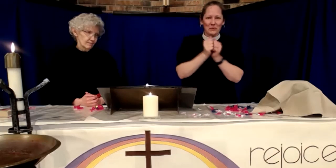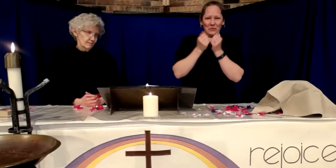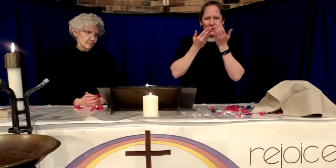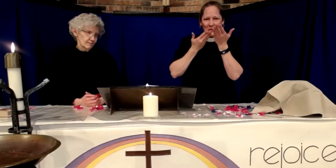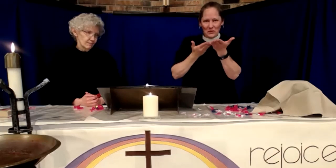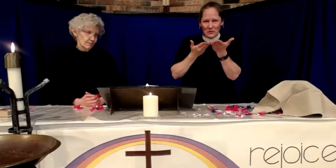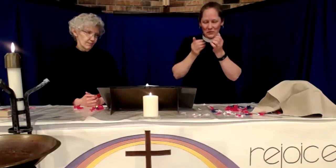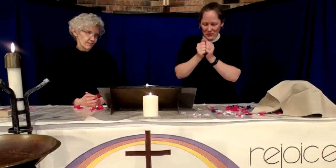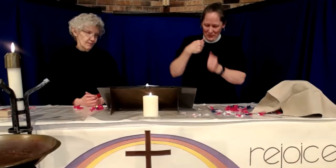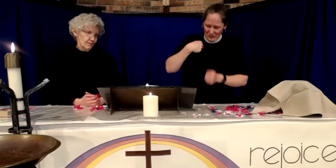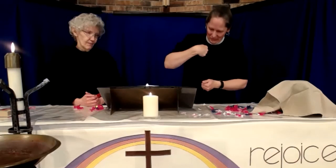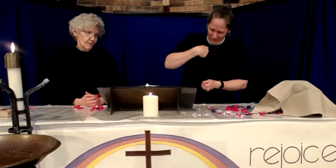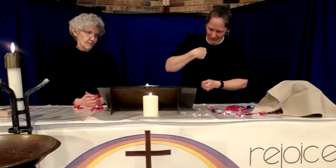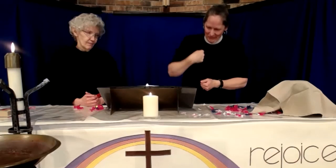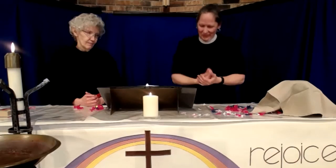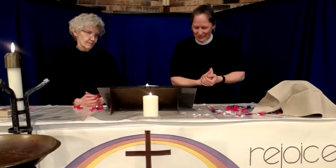and the Holy Spirit.